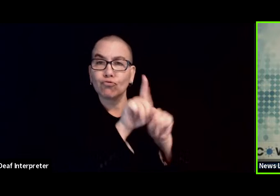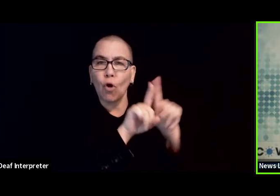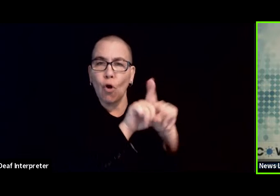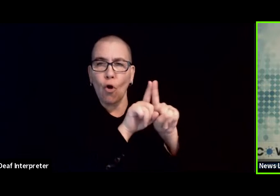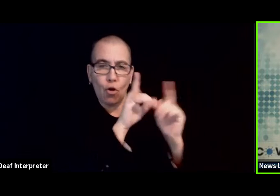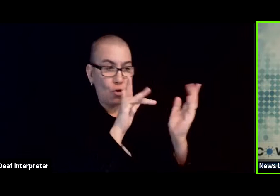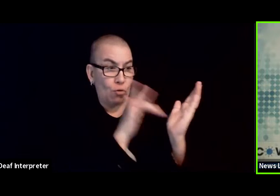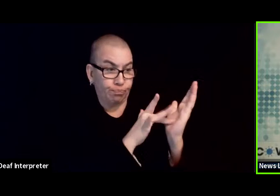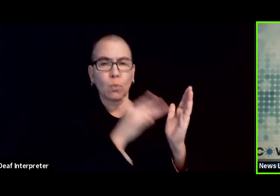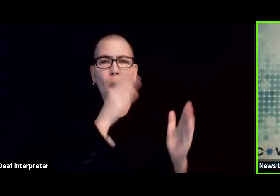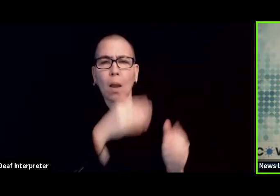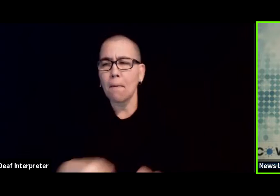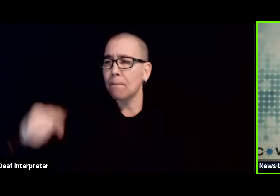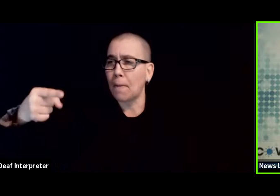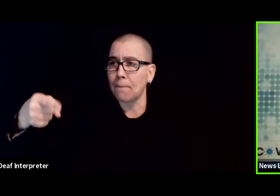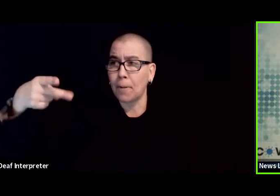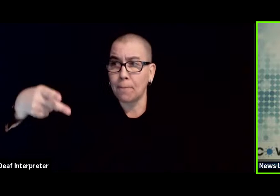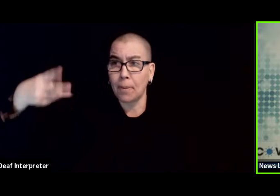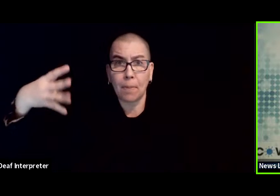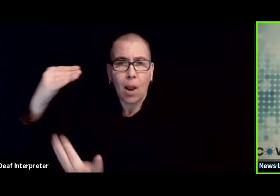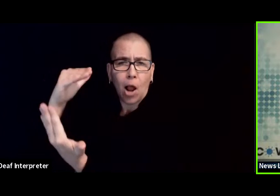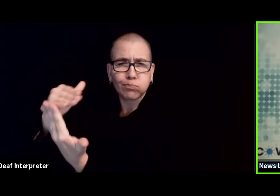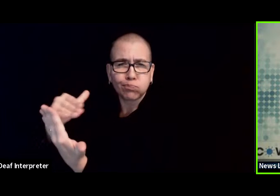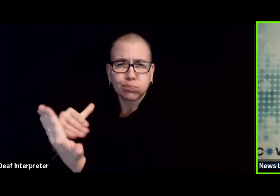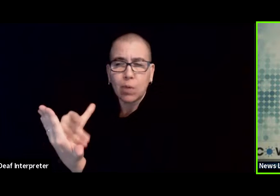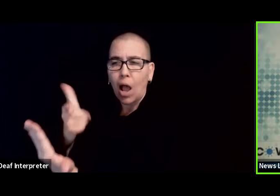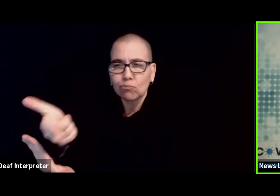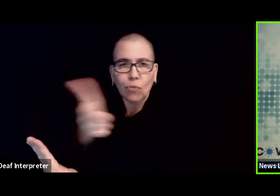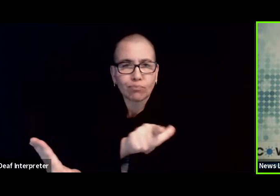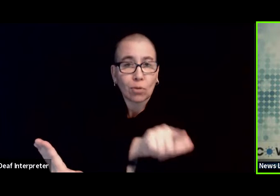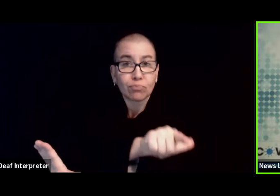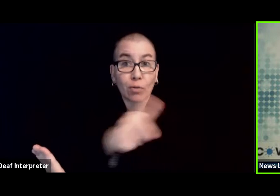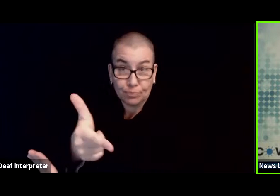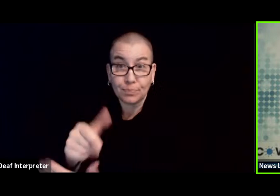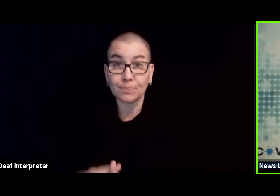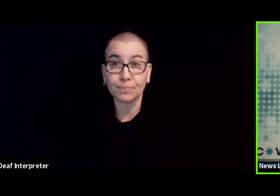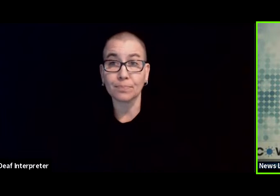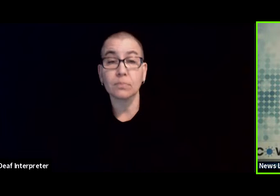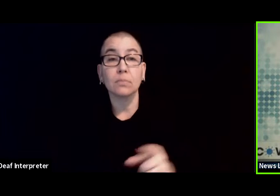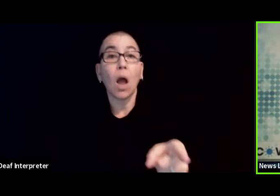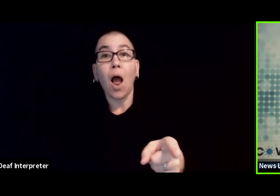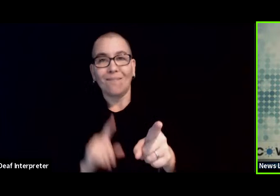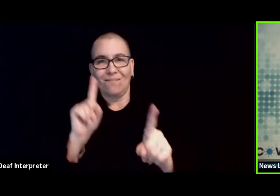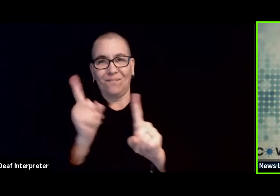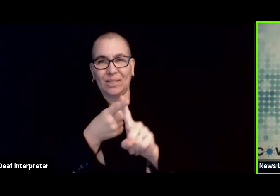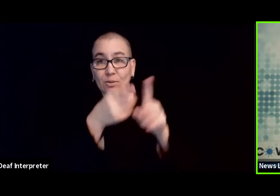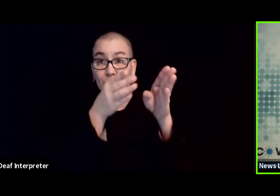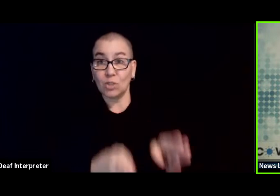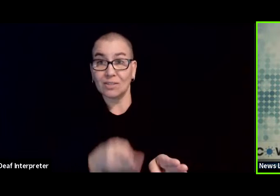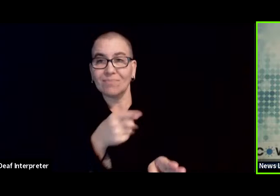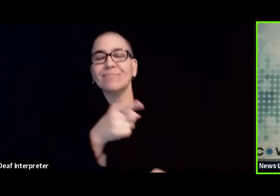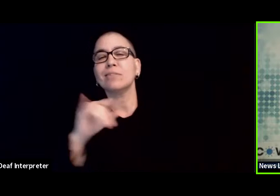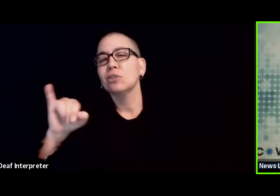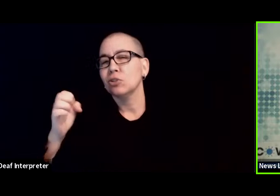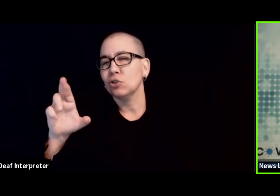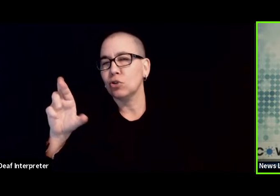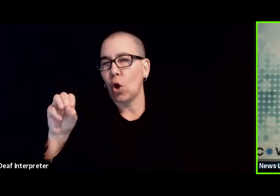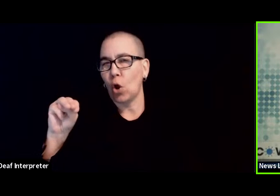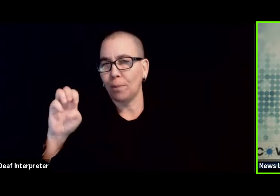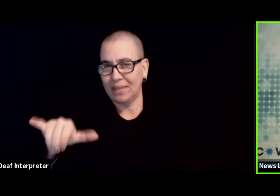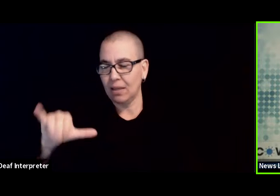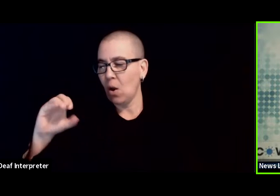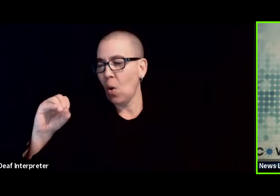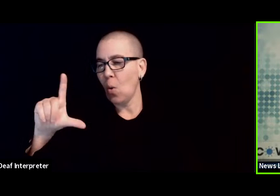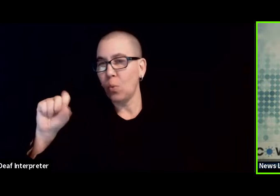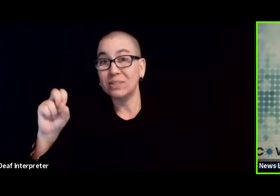key. Your first question comes from the line of Jeremy Olson from Star Tribune. Your line is now open. You may ask your